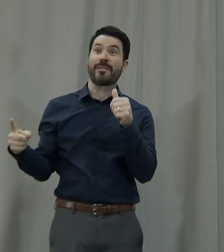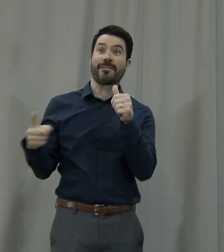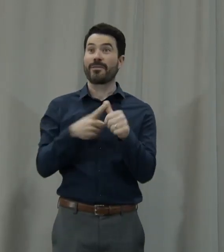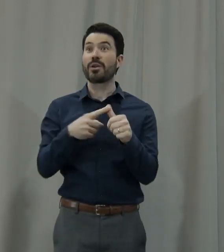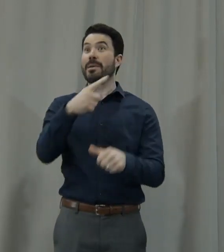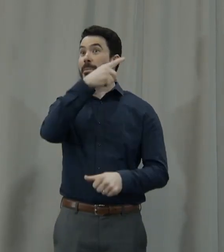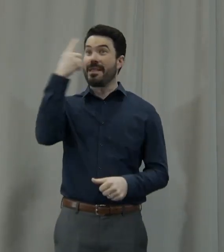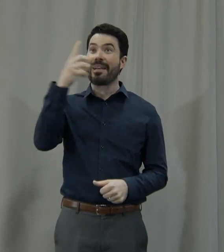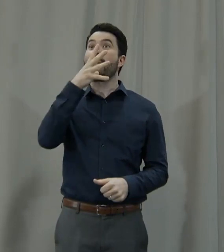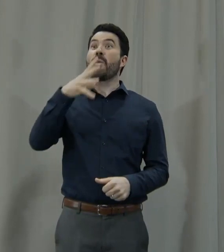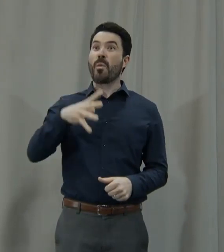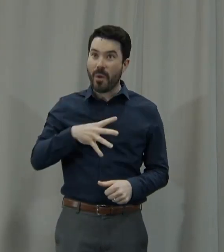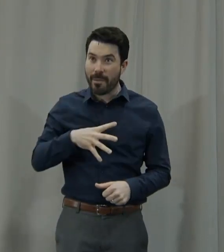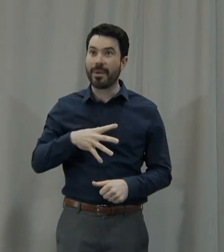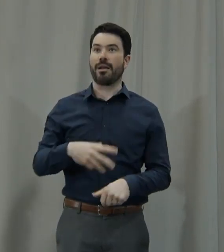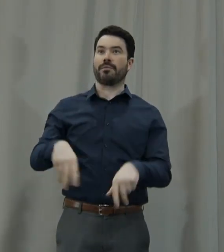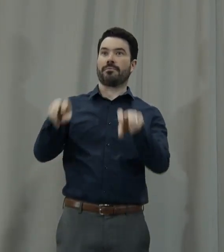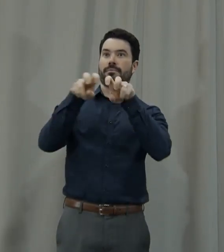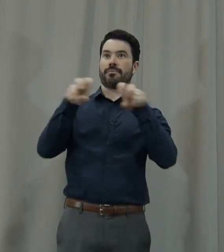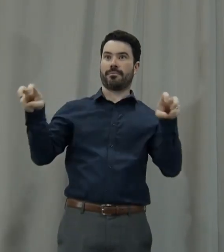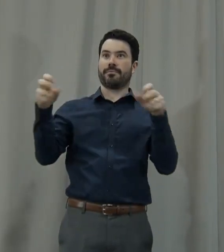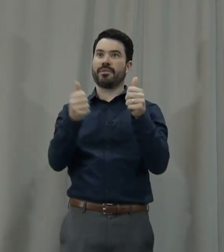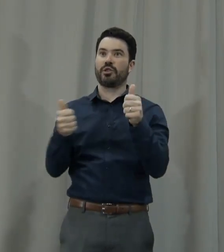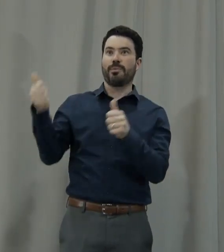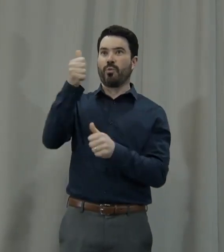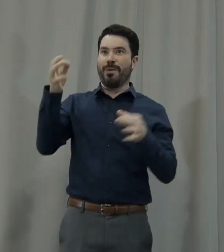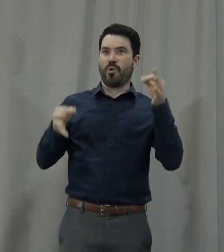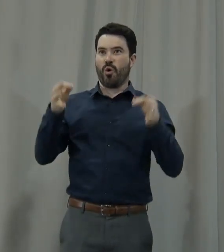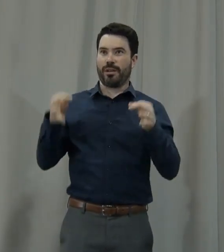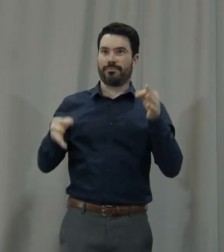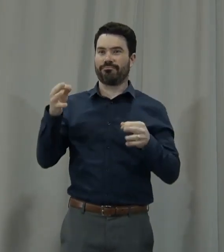first Black woman on the Michigan Supreme Court.